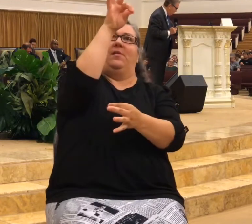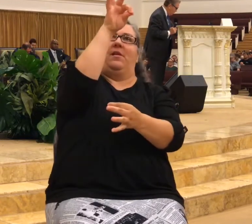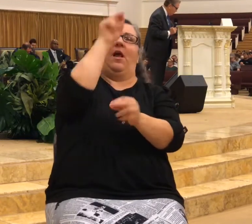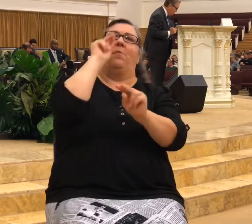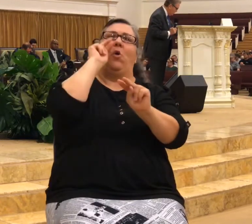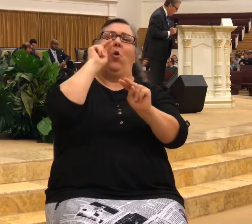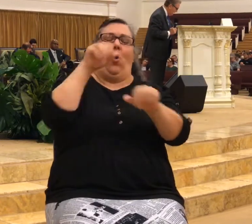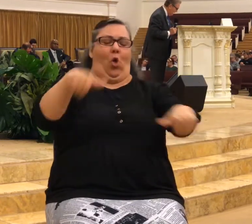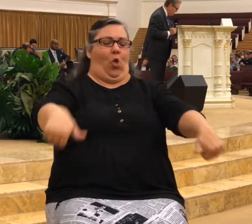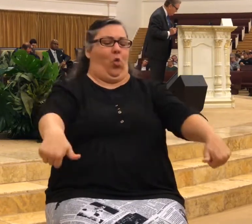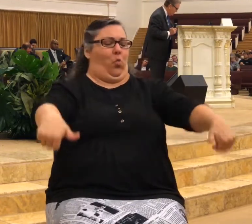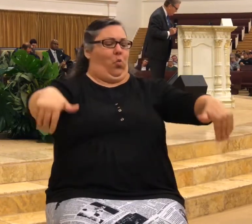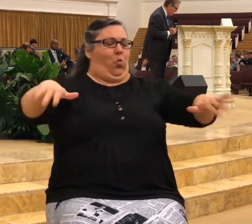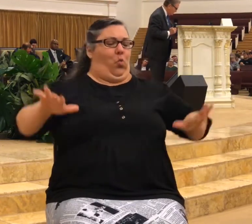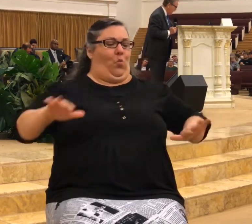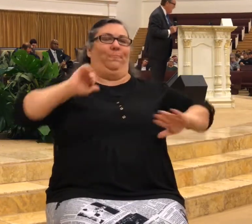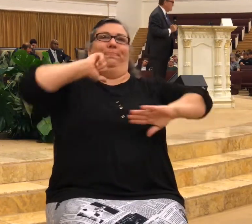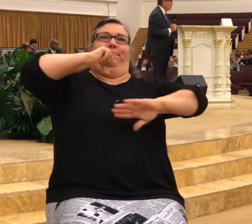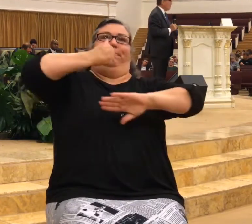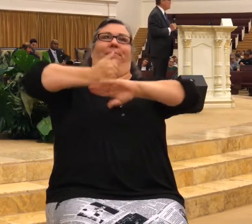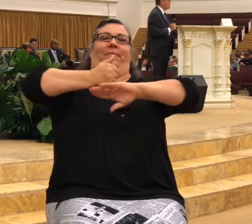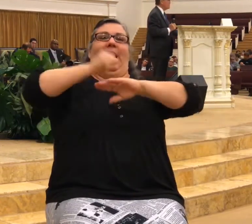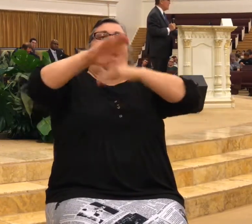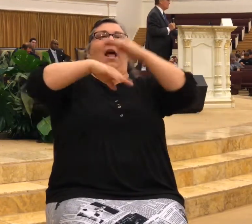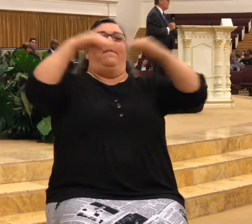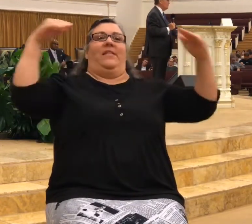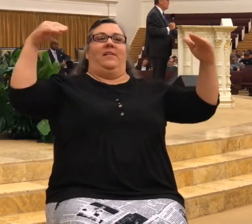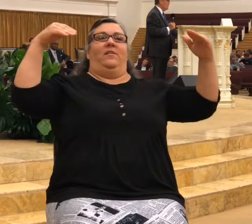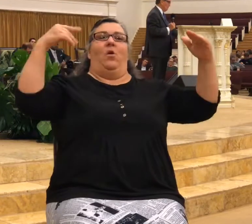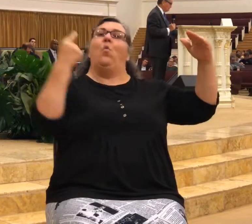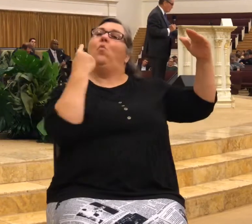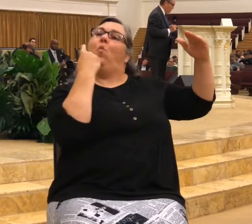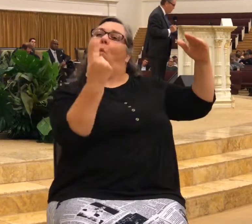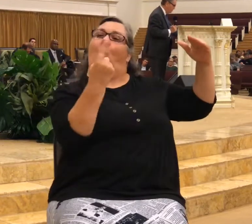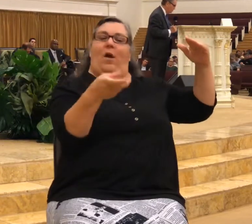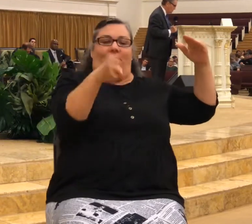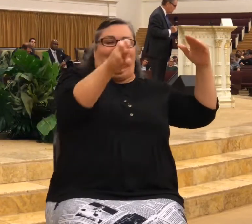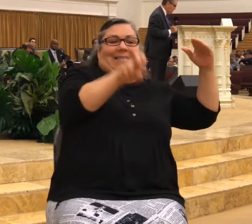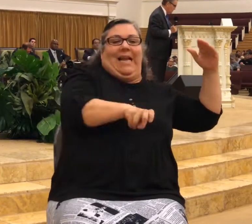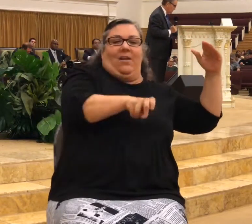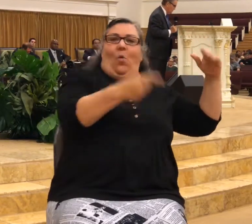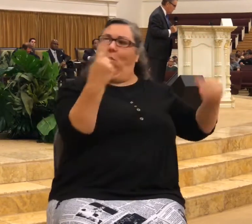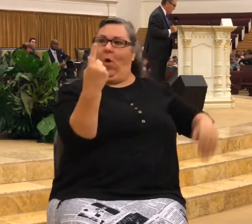a throne set in heaven, and one sat on the throne.